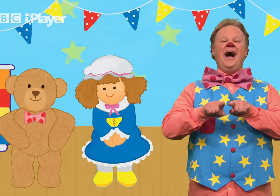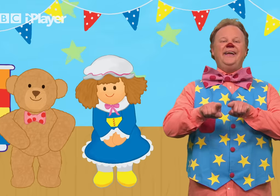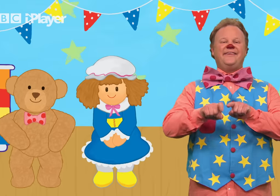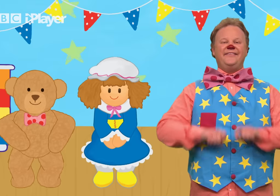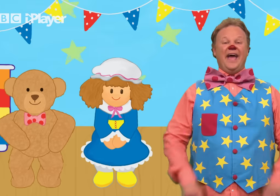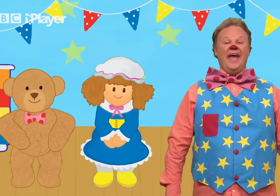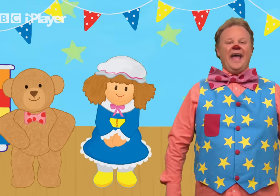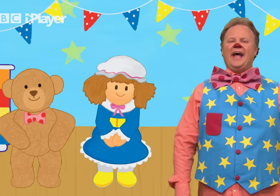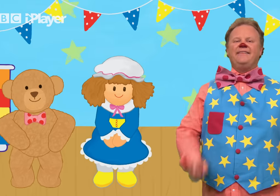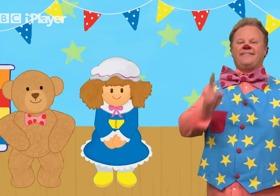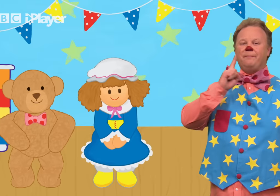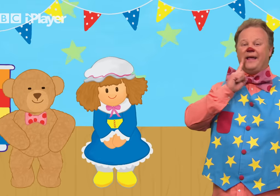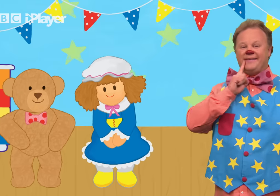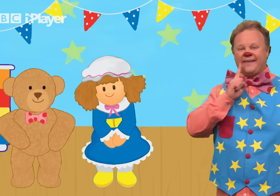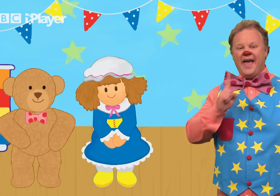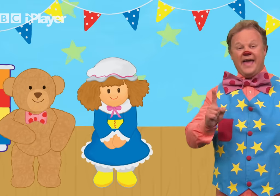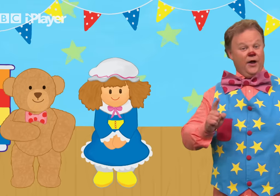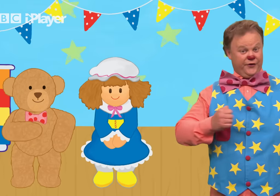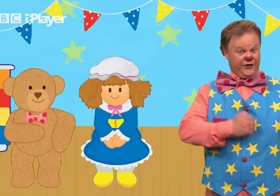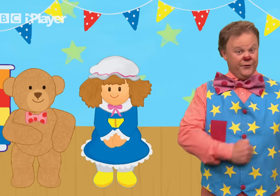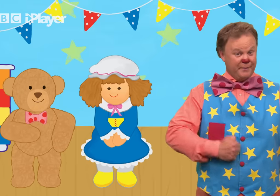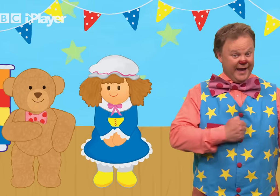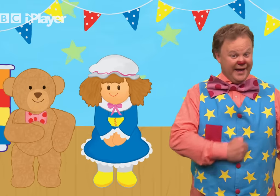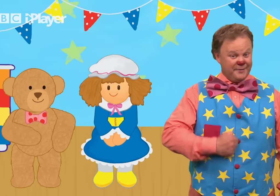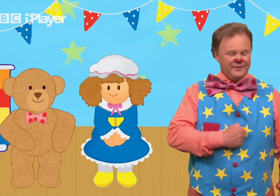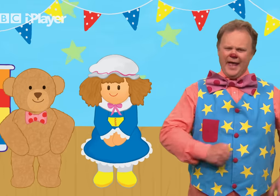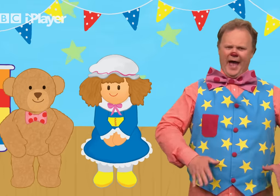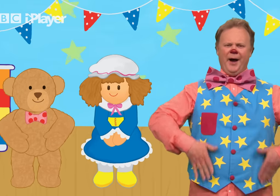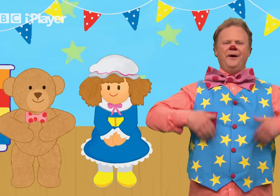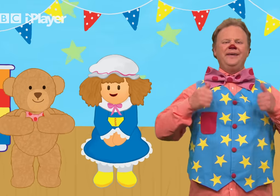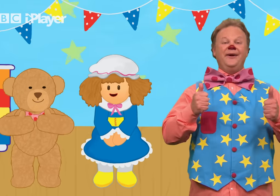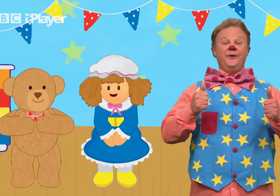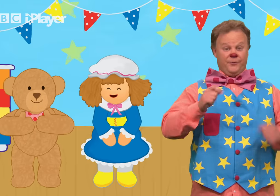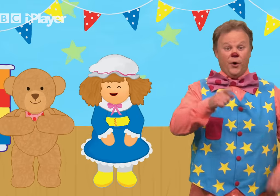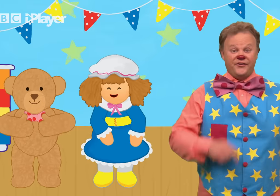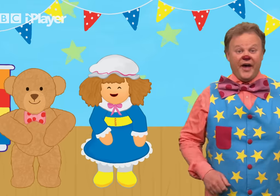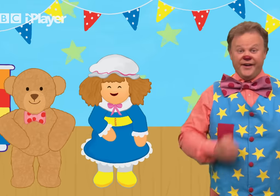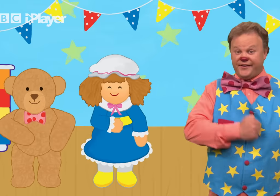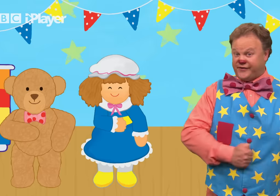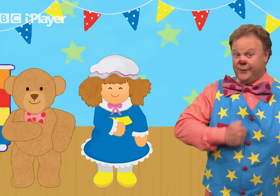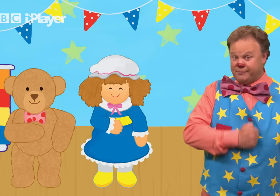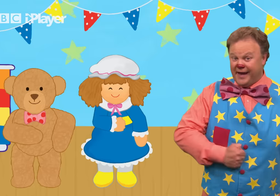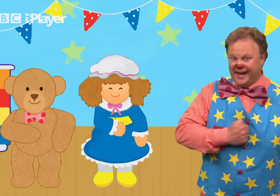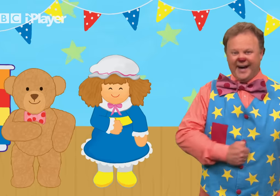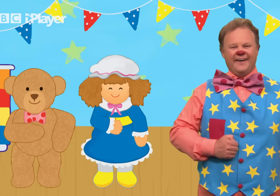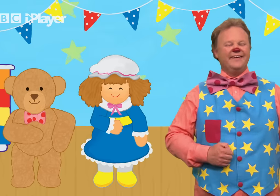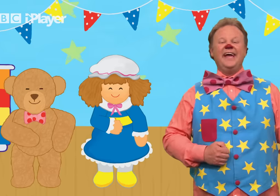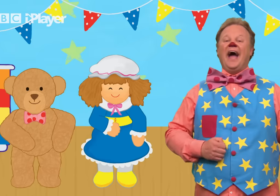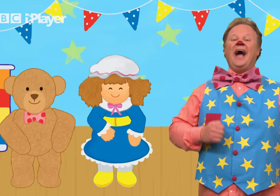Try today and simply say excuse me. How are you? Your turn, excuse me. How